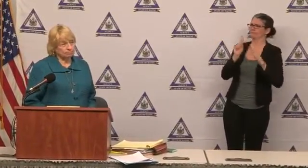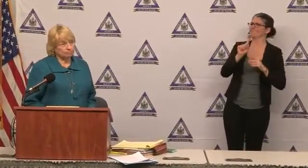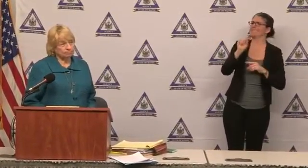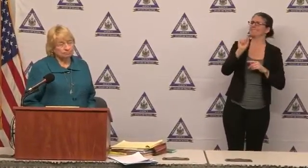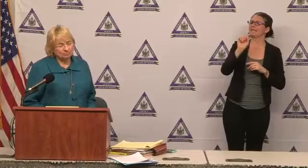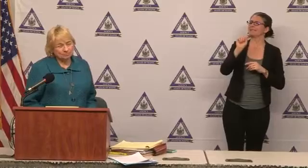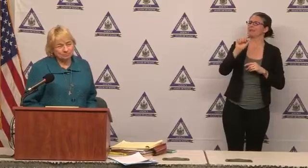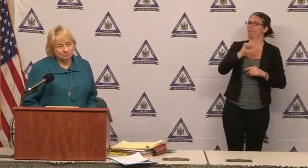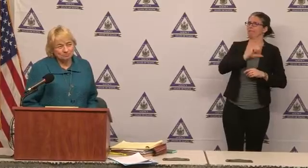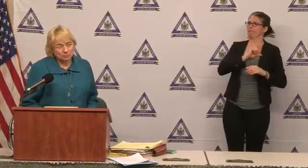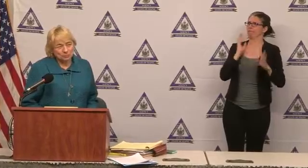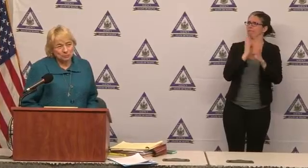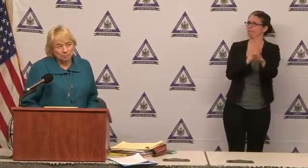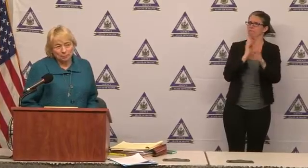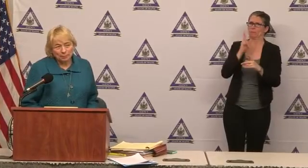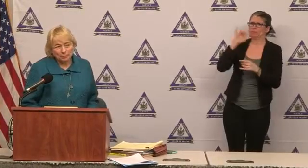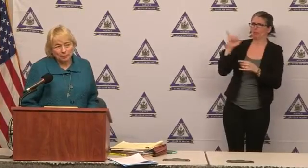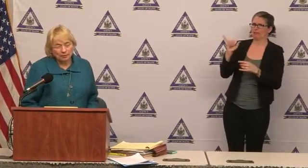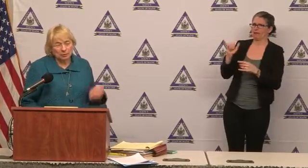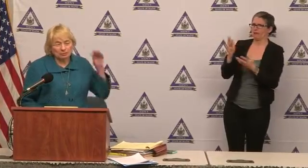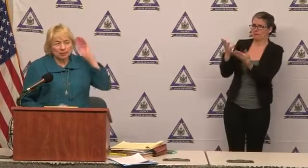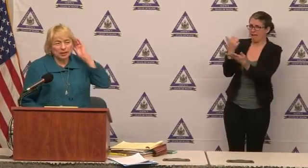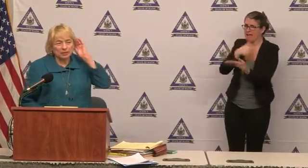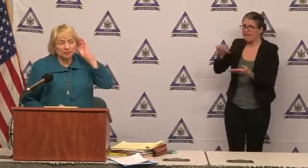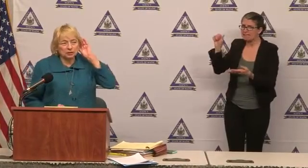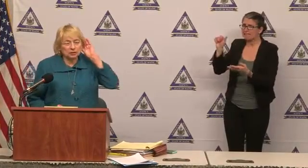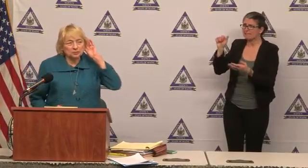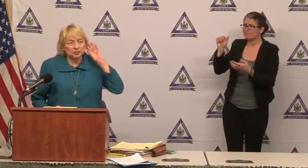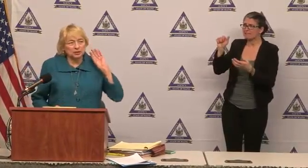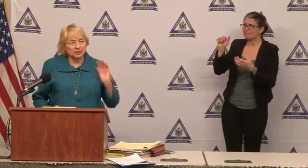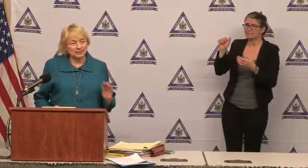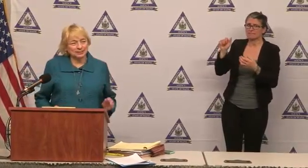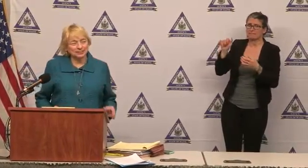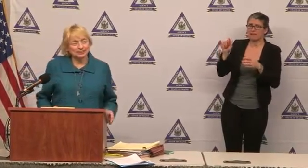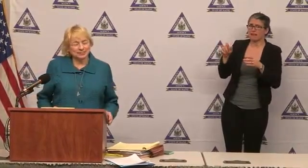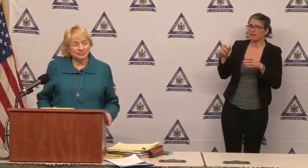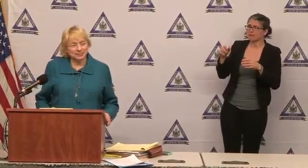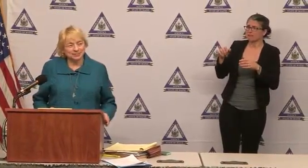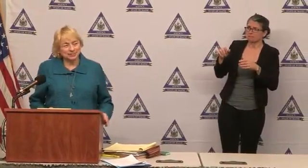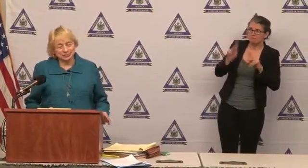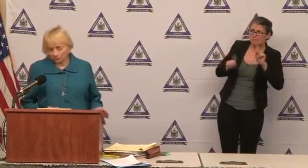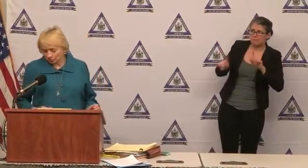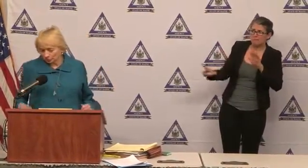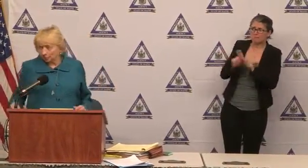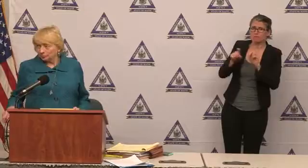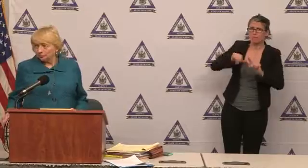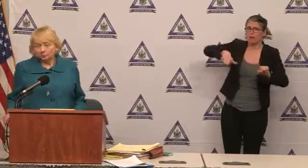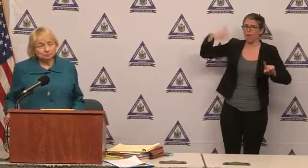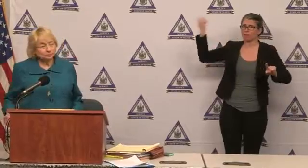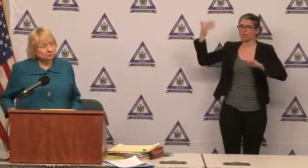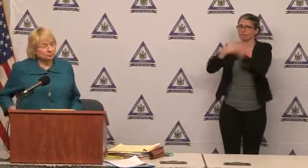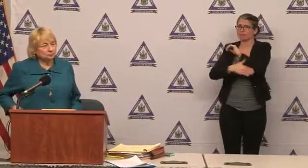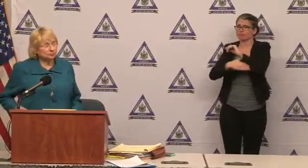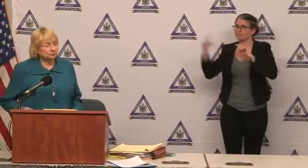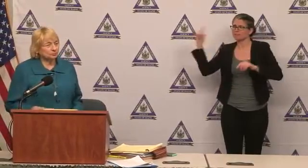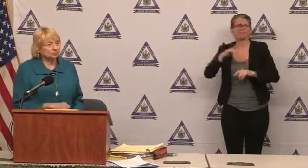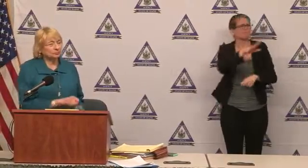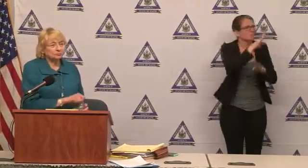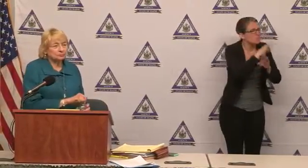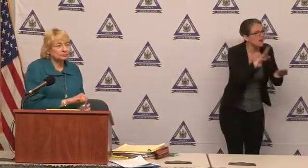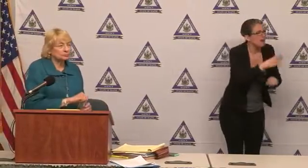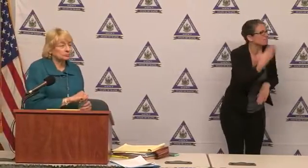from people about coming in off the plane. Can't hear you very well. I'm sorry. So one of the things we heard is that the